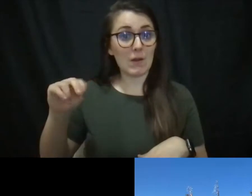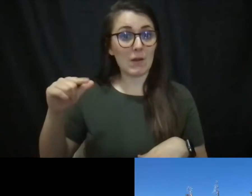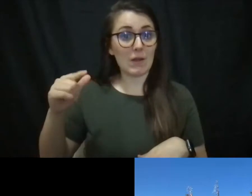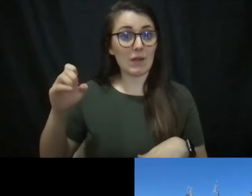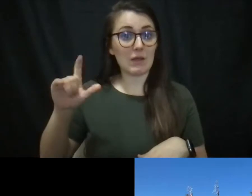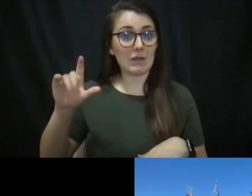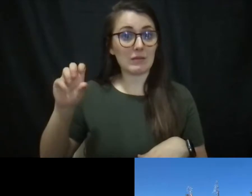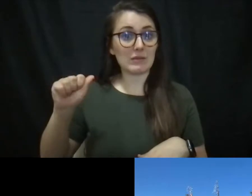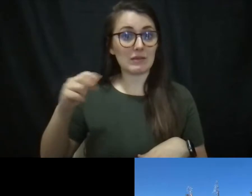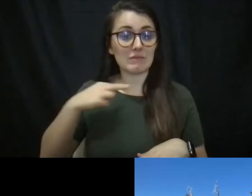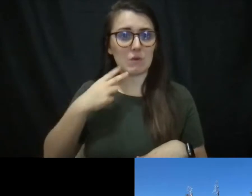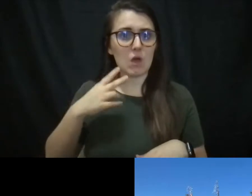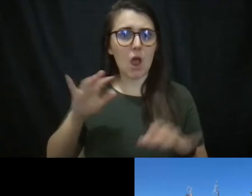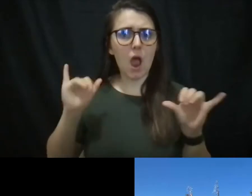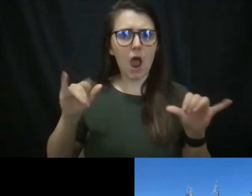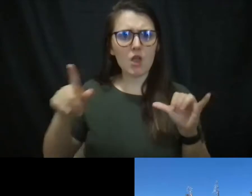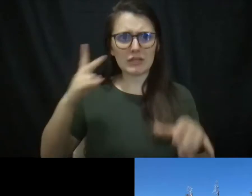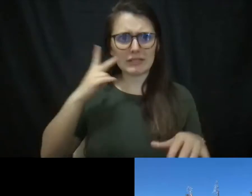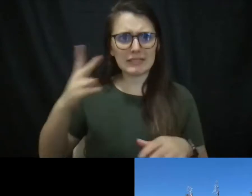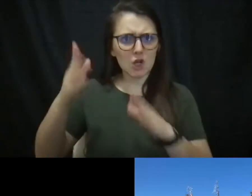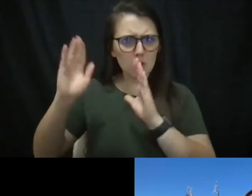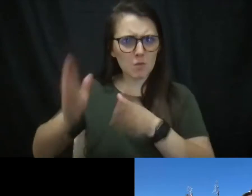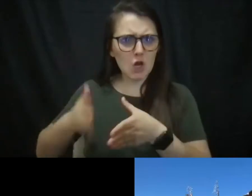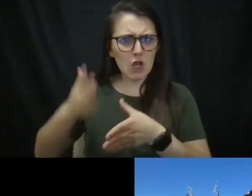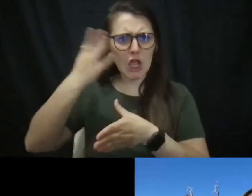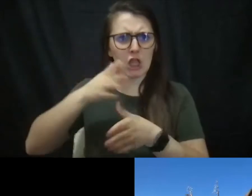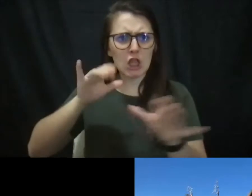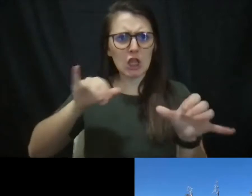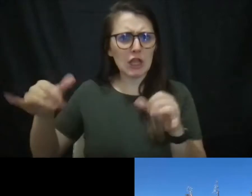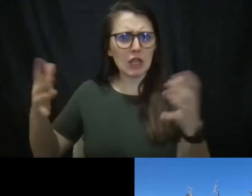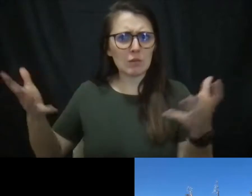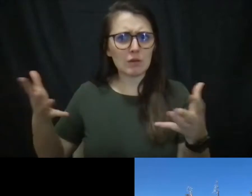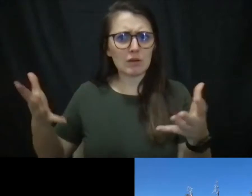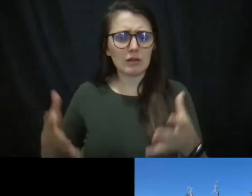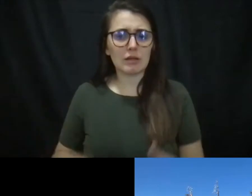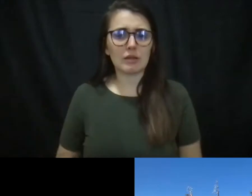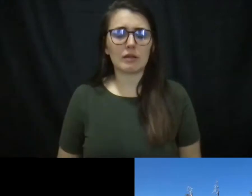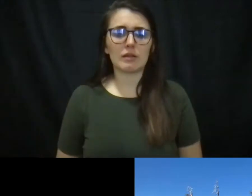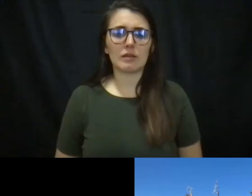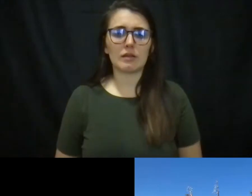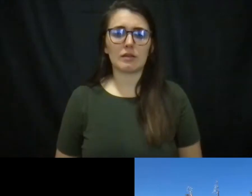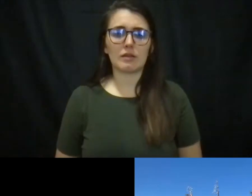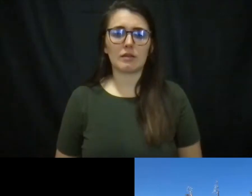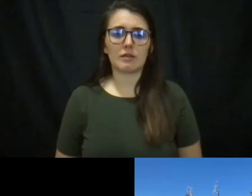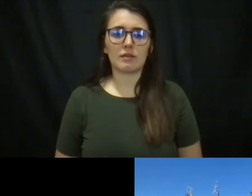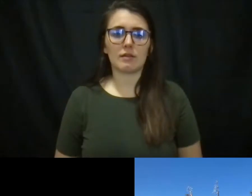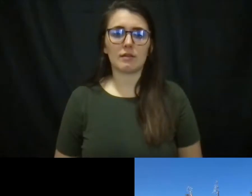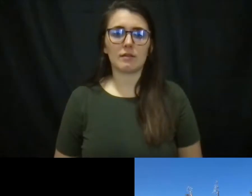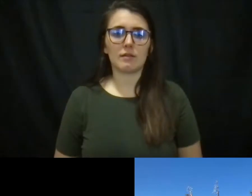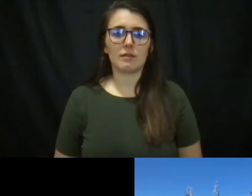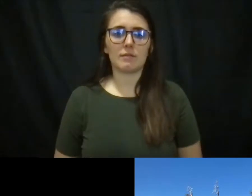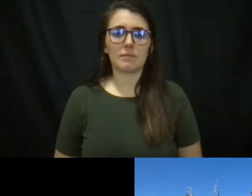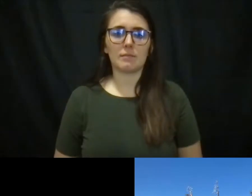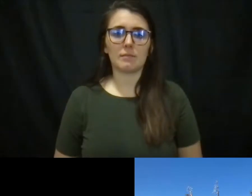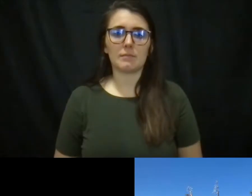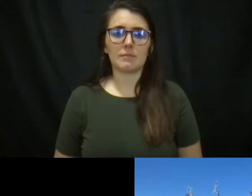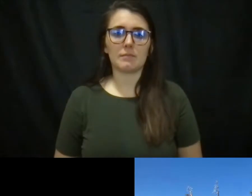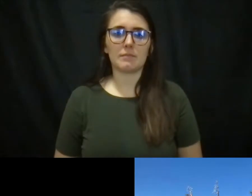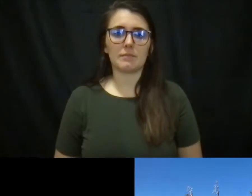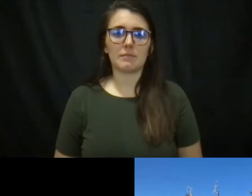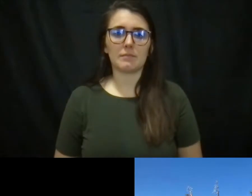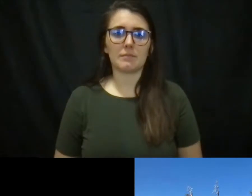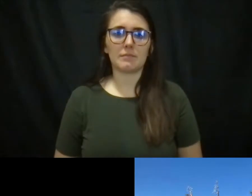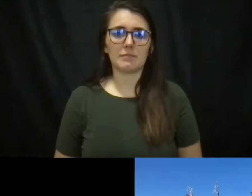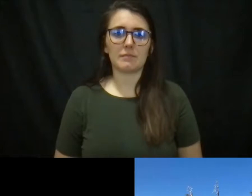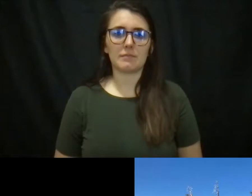look like?" That's always the mystery. It's your boy in the raptor. All right. We get